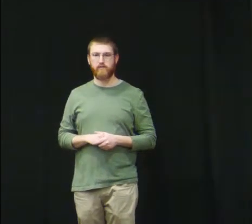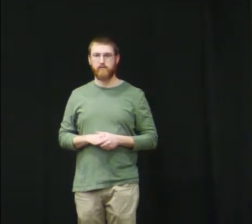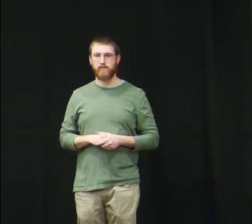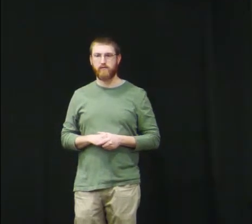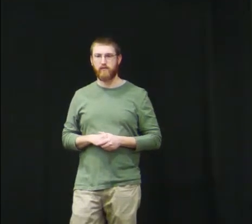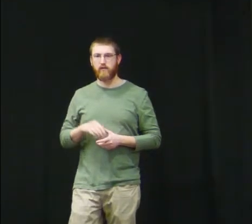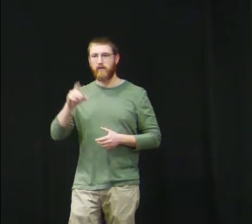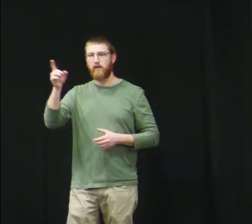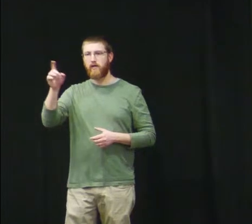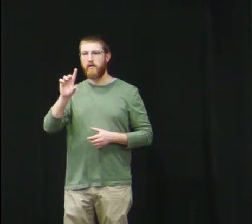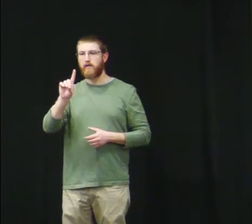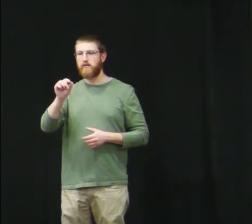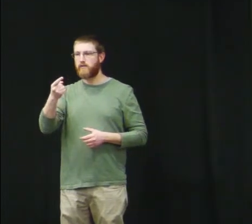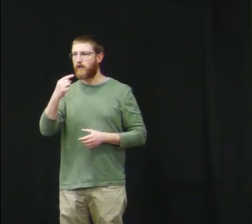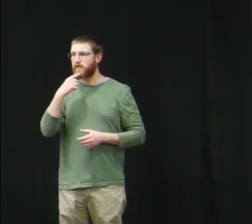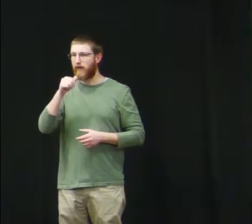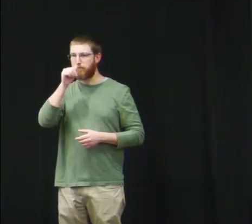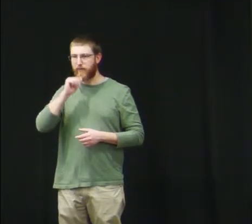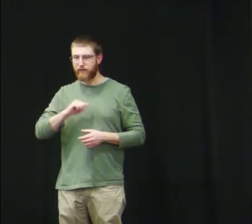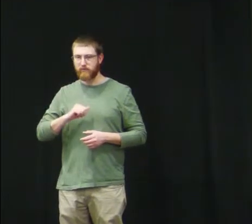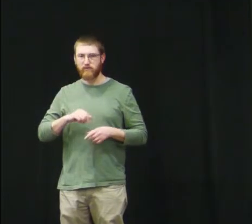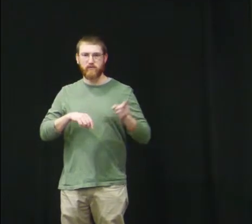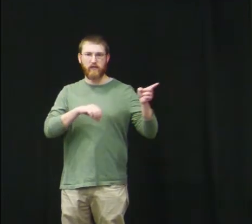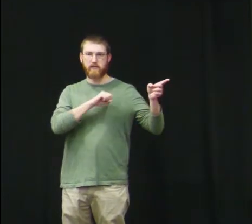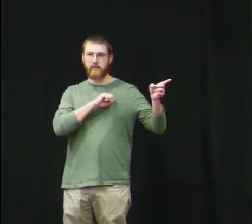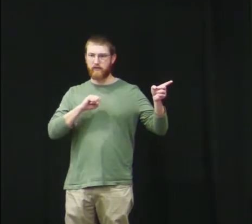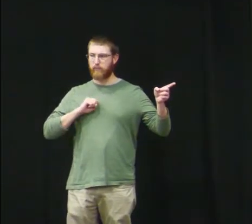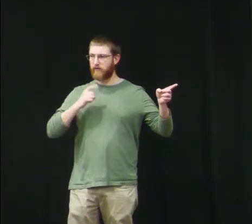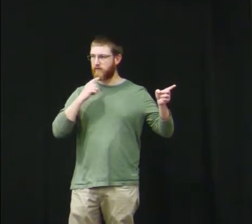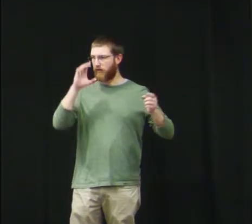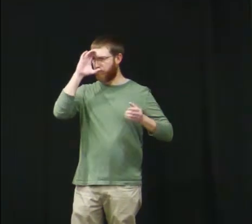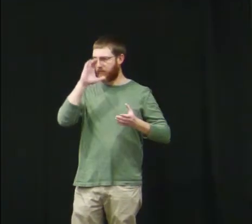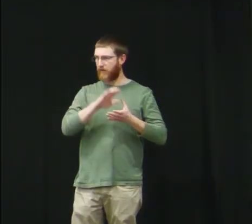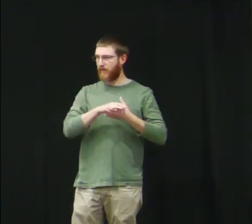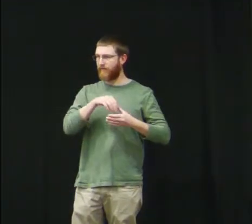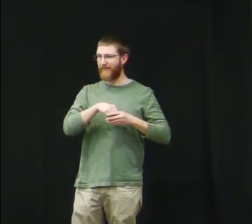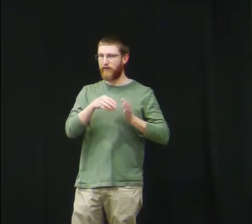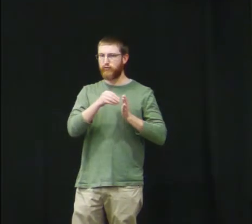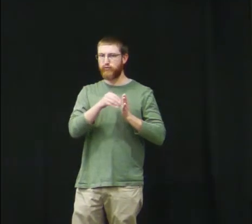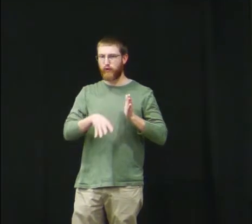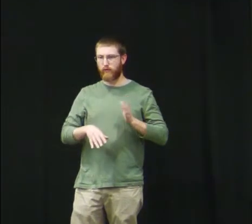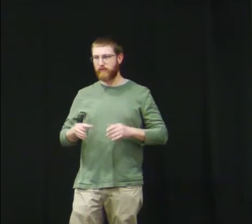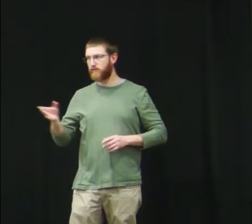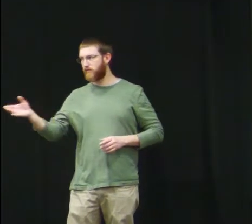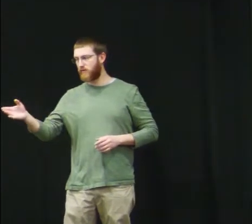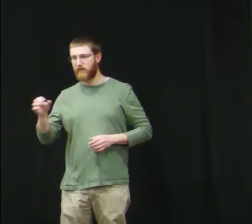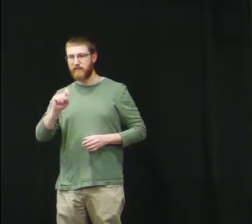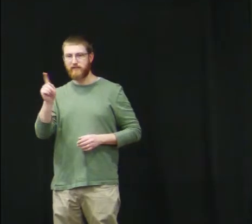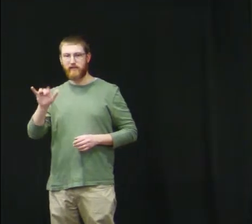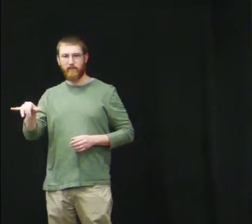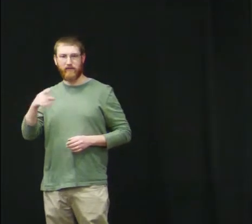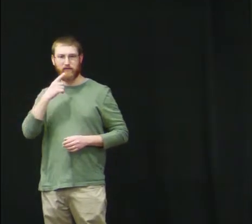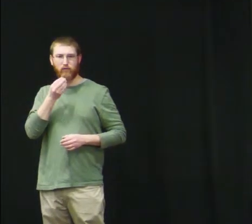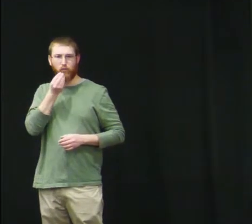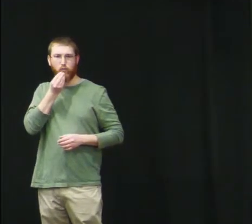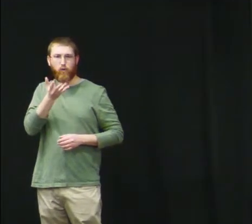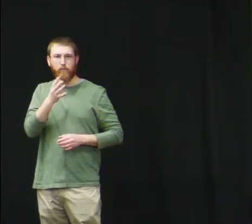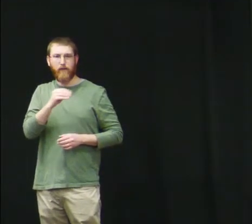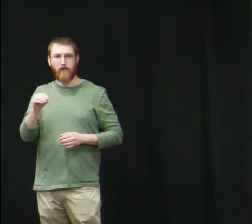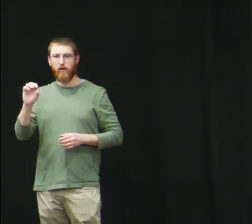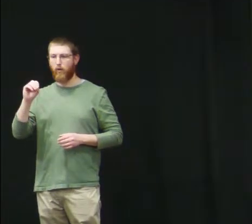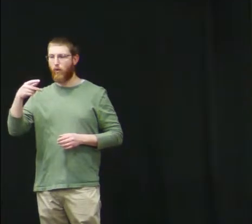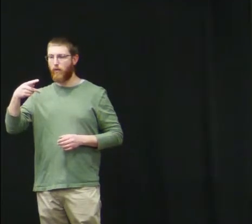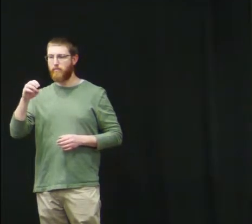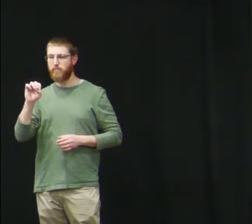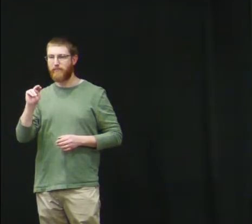sure that they feel like they're in a place where they're safe to learn. So warmth and openness is definitely a strength in teaching. Anybody else want